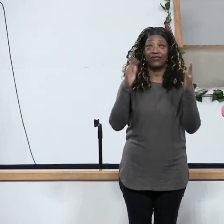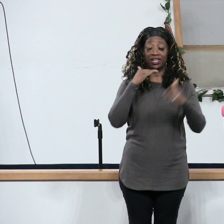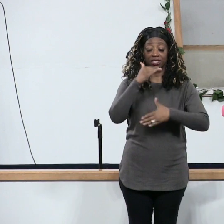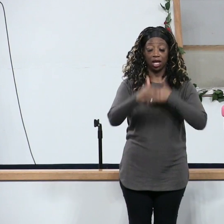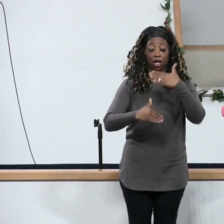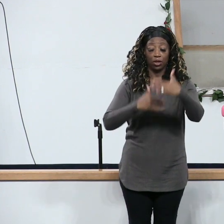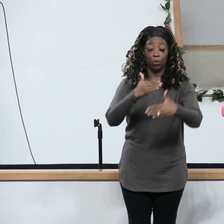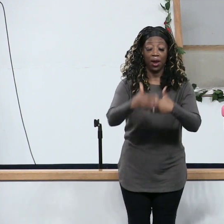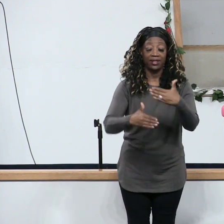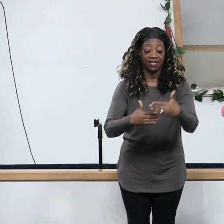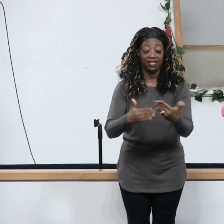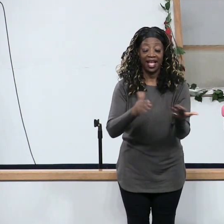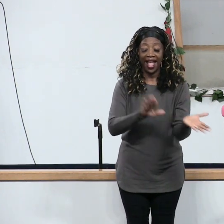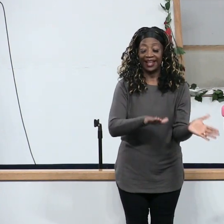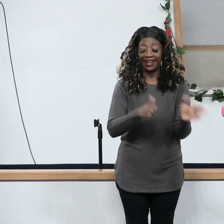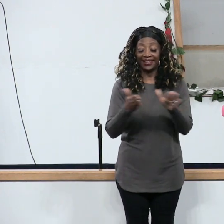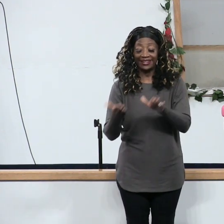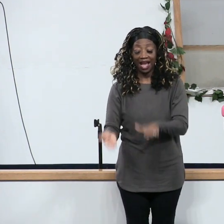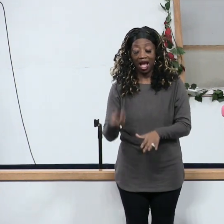died for me.